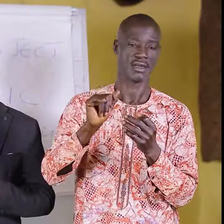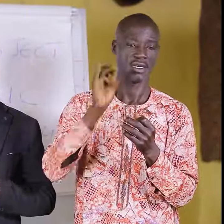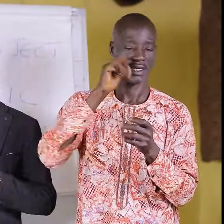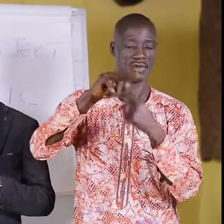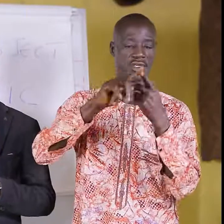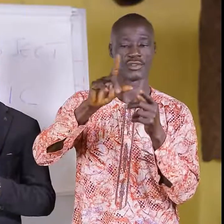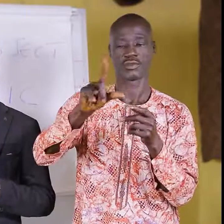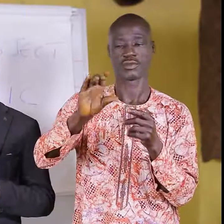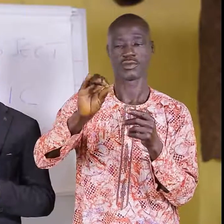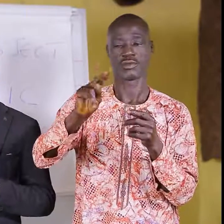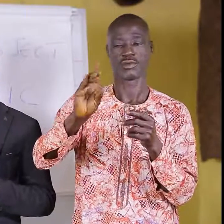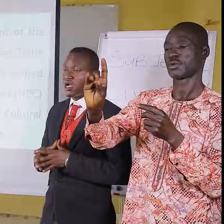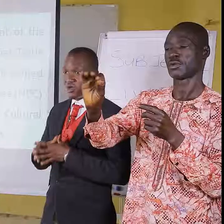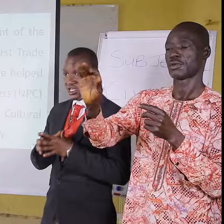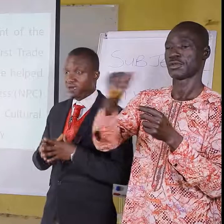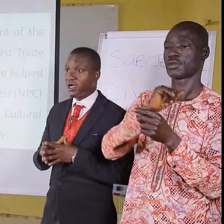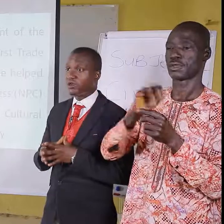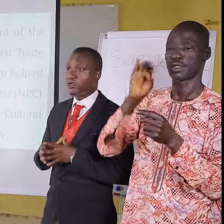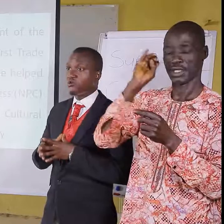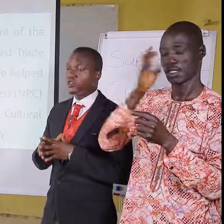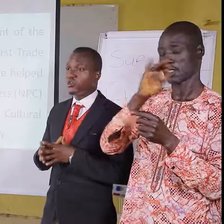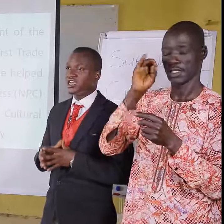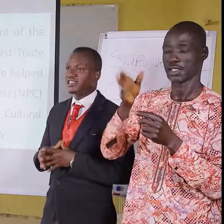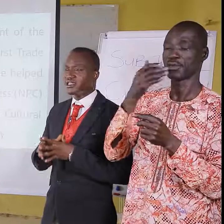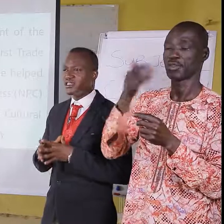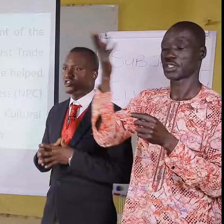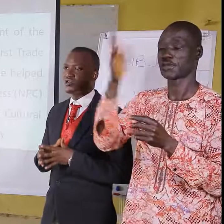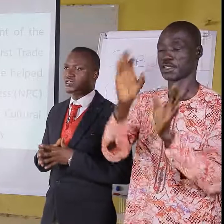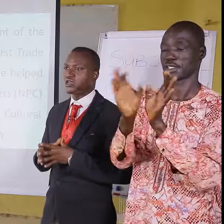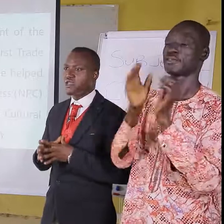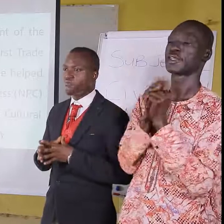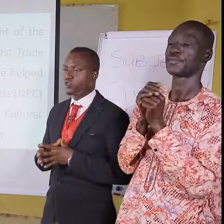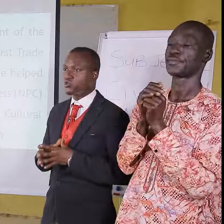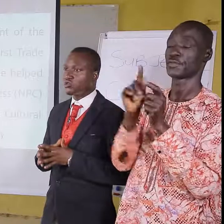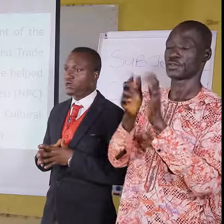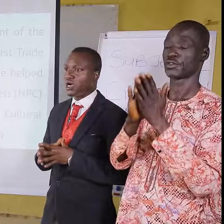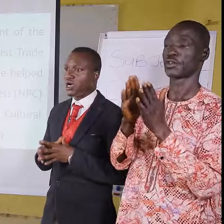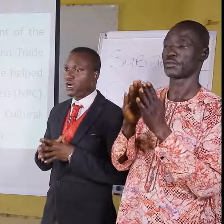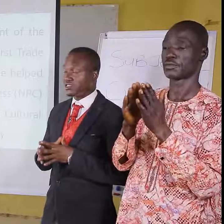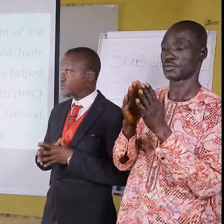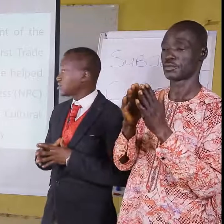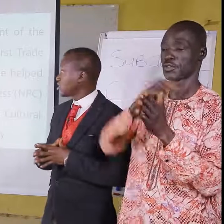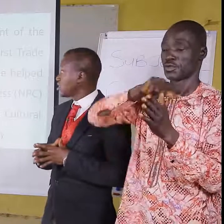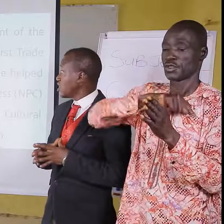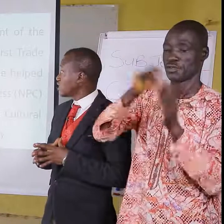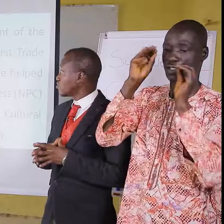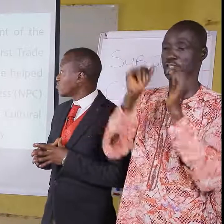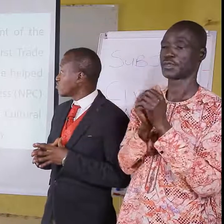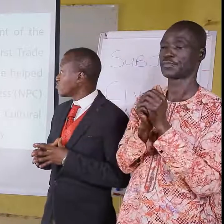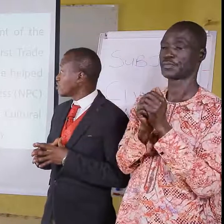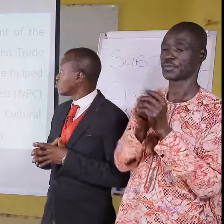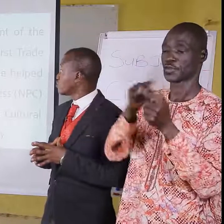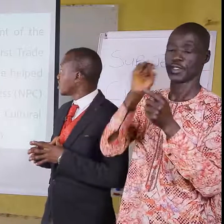was finally certified as a teacher. And when he came back, we were told he had keen interest in political activities. And as we